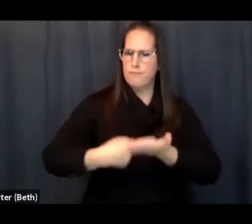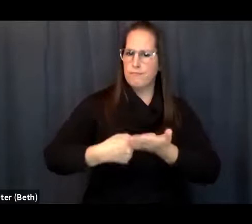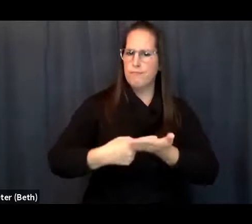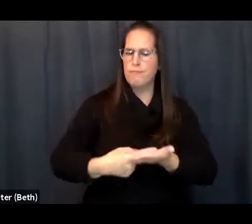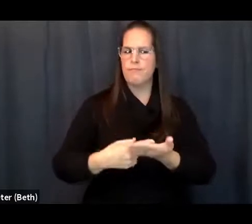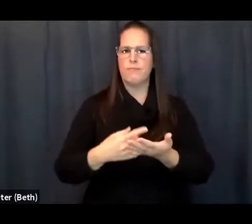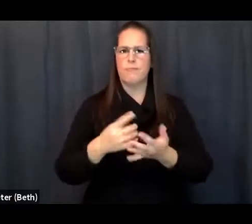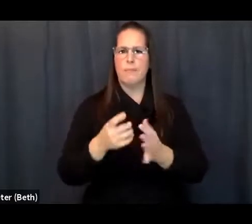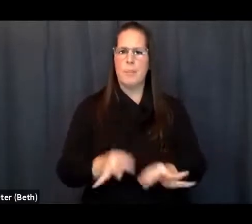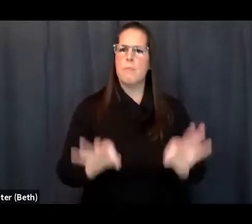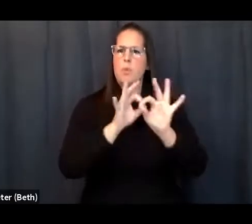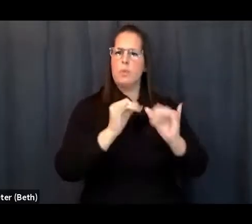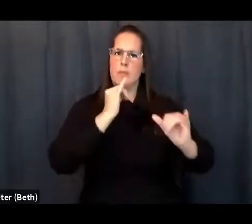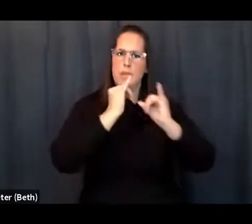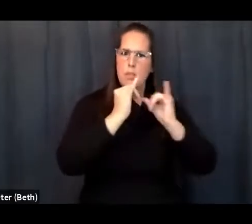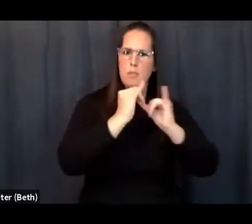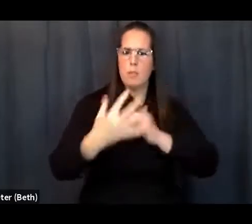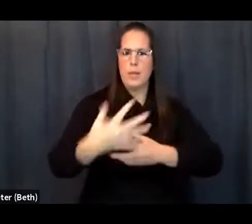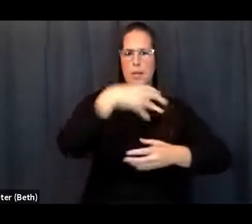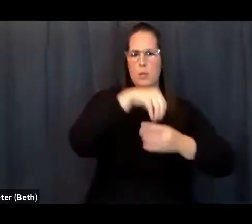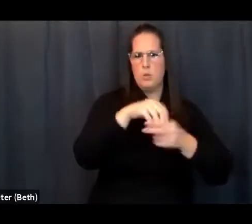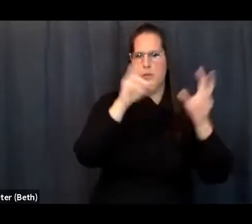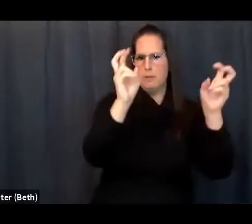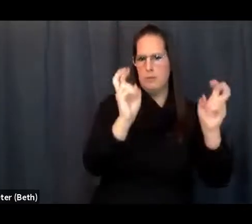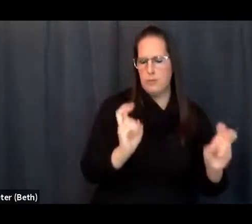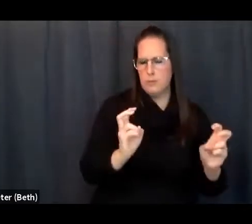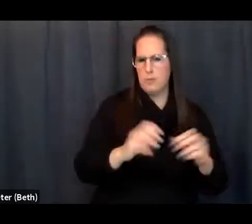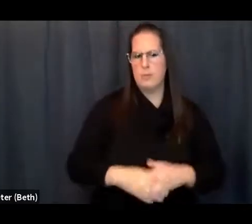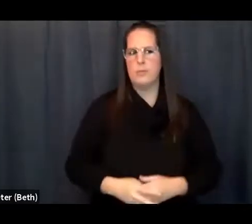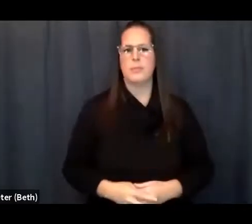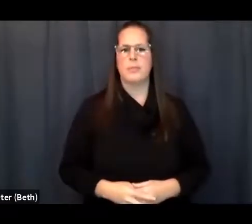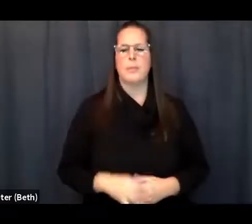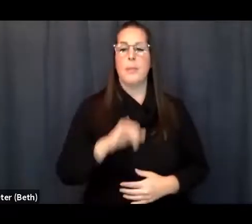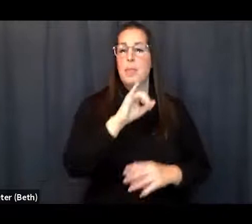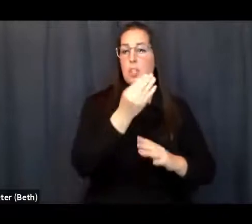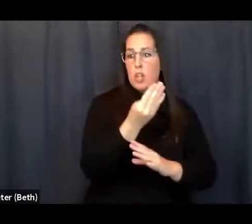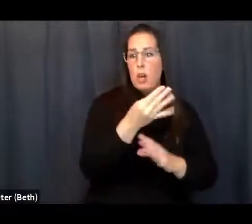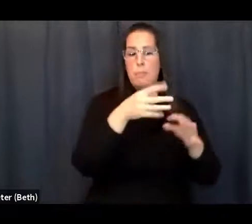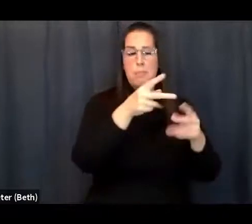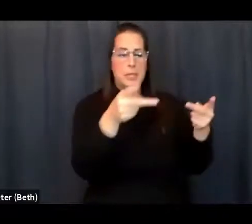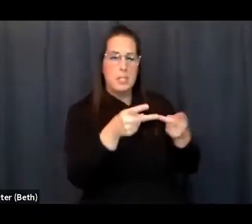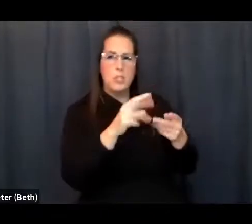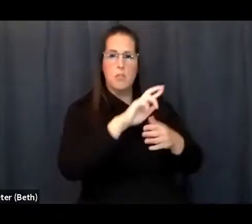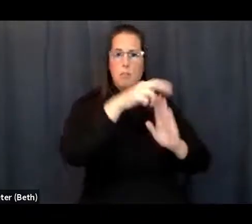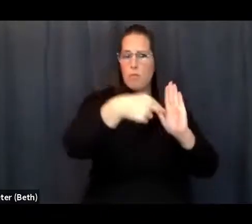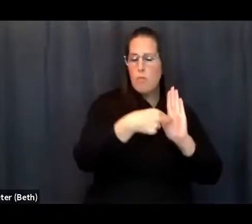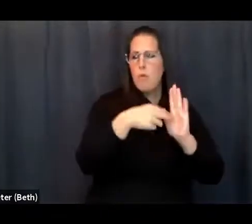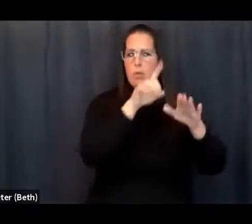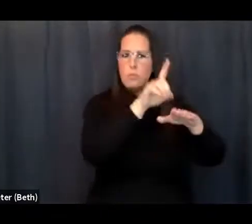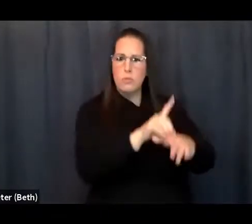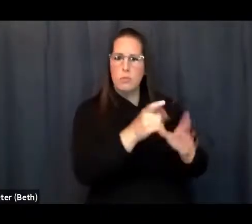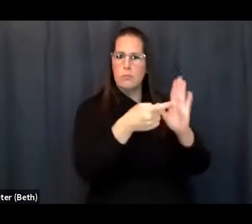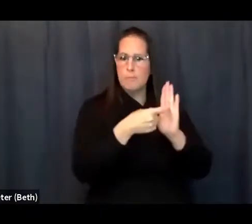interview inclusion issues of the job position's details, skills, assets, required and